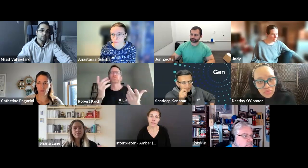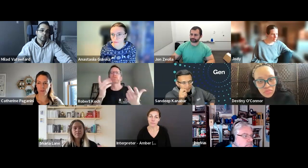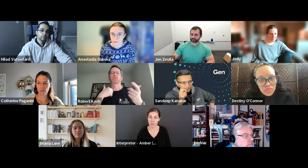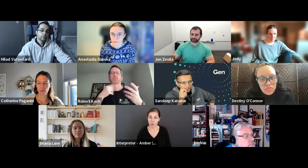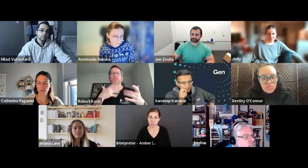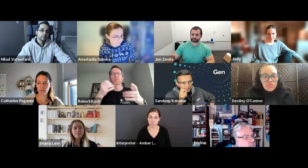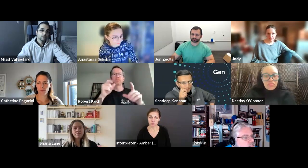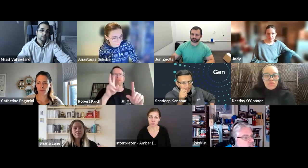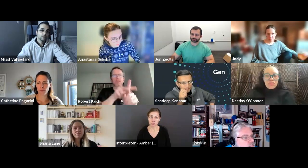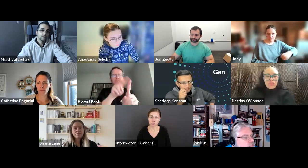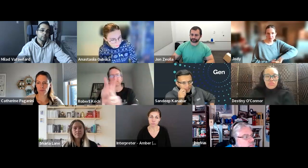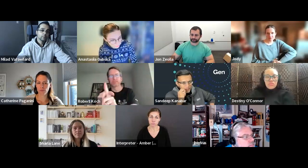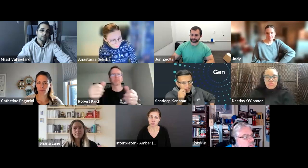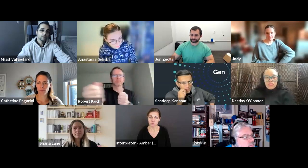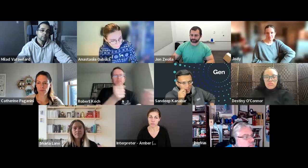let me know.